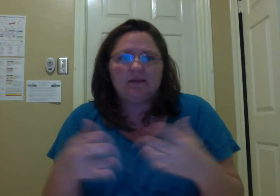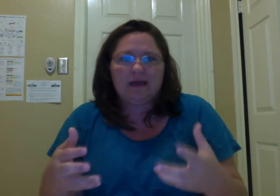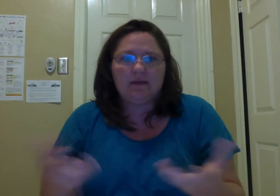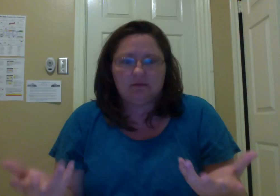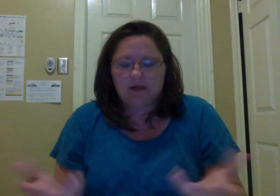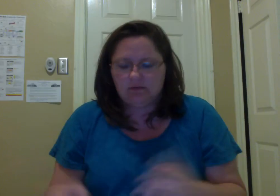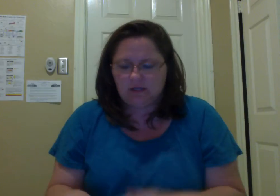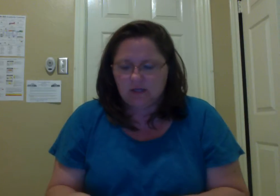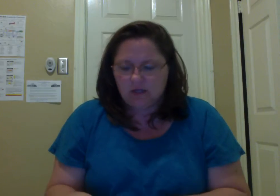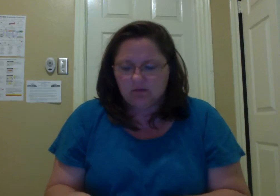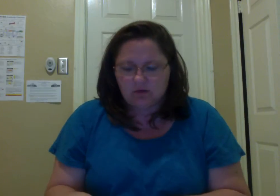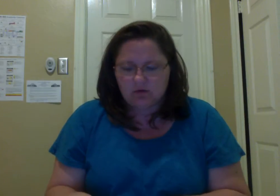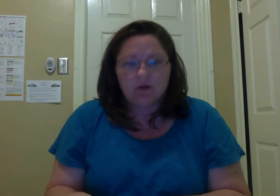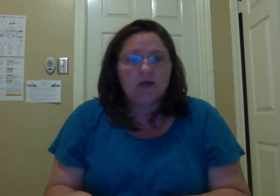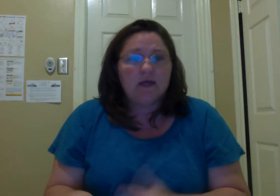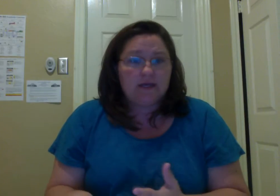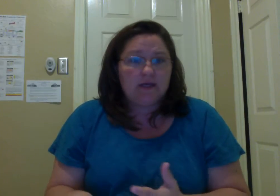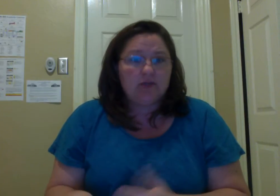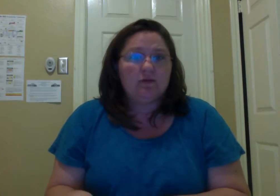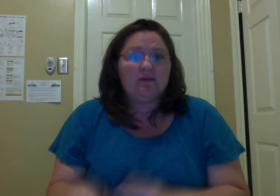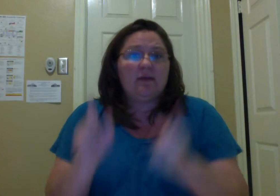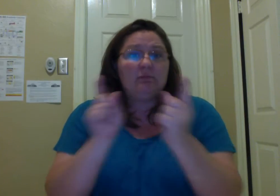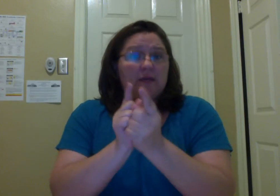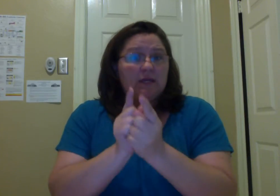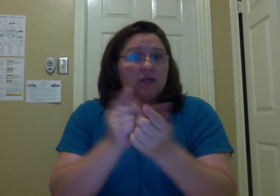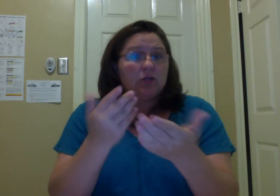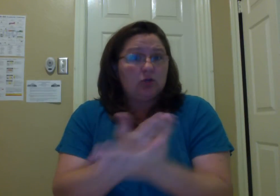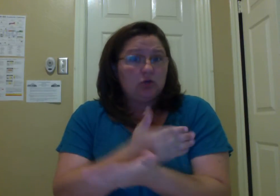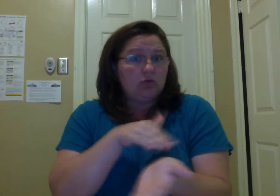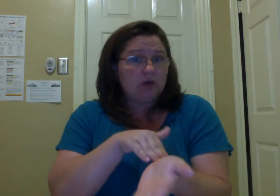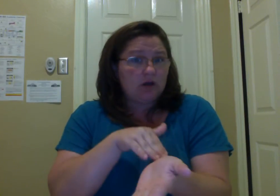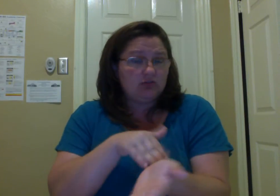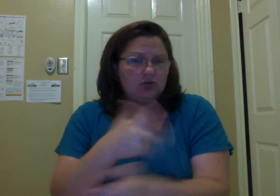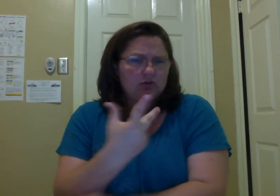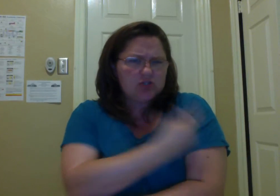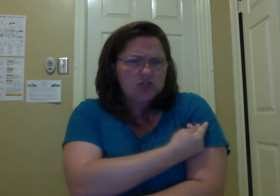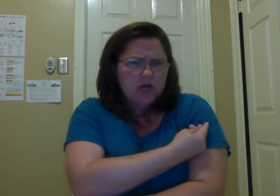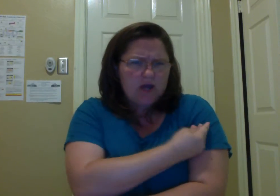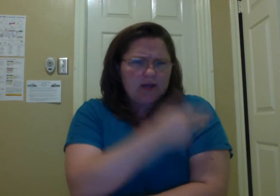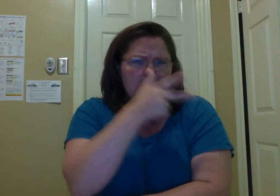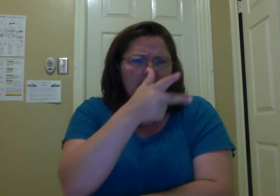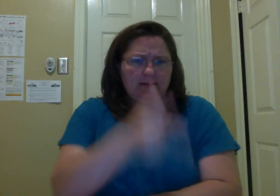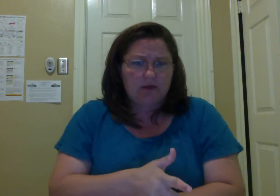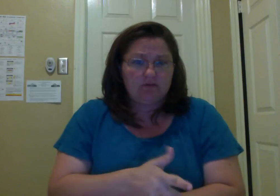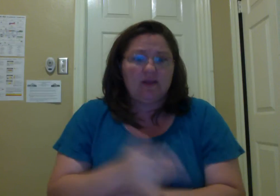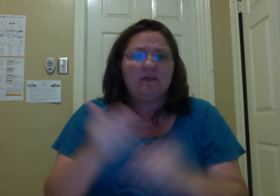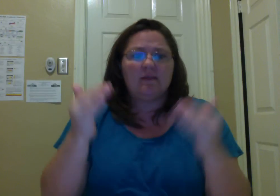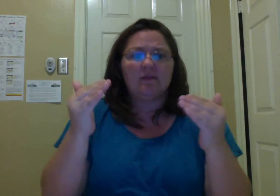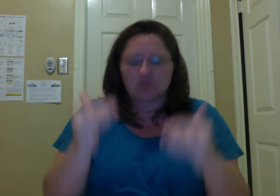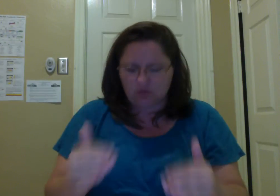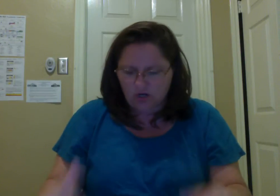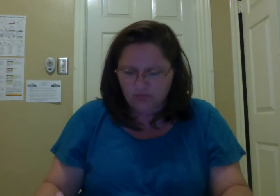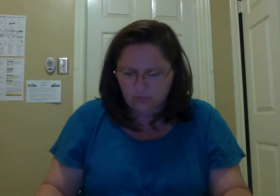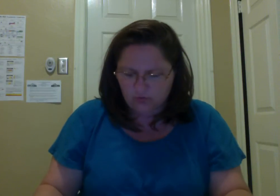exactly is lousy. So again, you would say meet new doctor, shot, lousy. Then there's a large